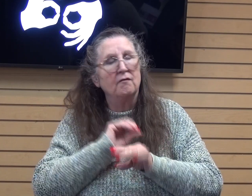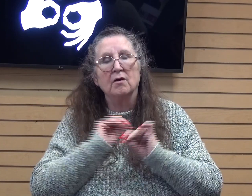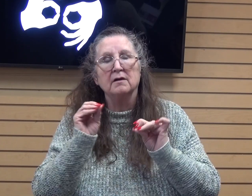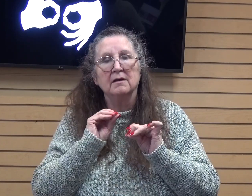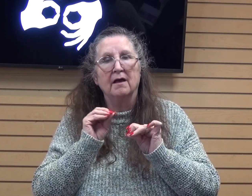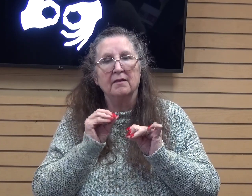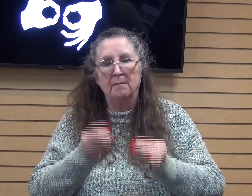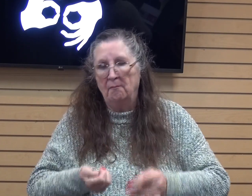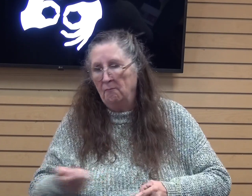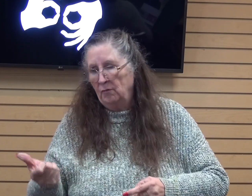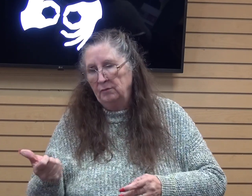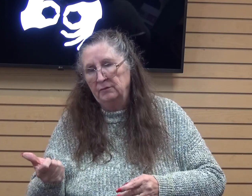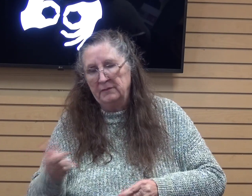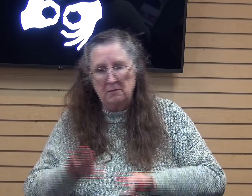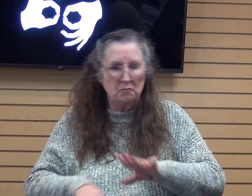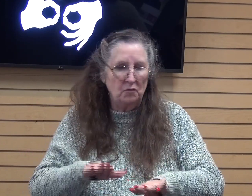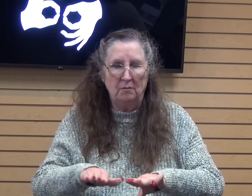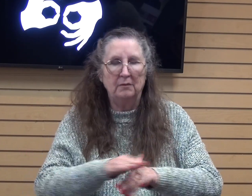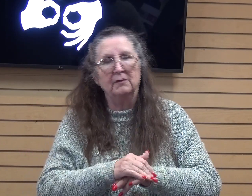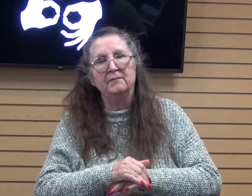and metaphorically trampled underfoot by men.